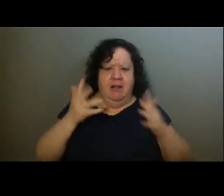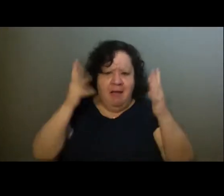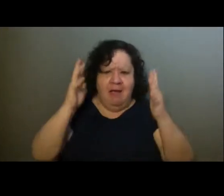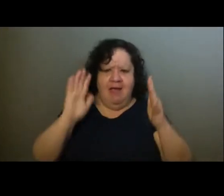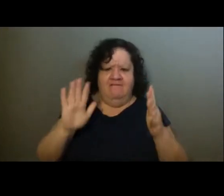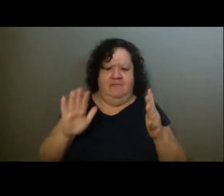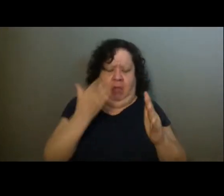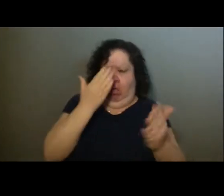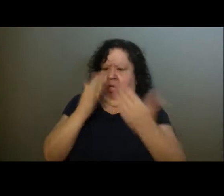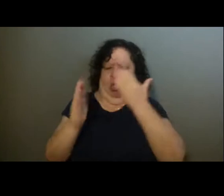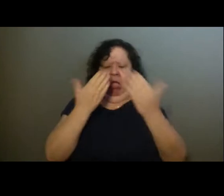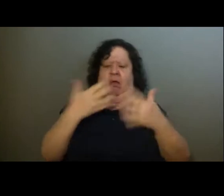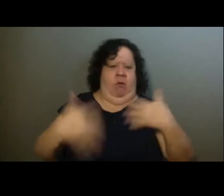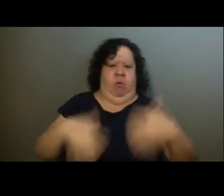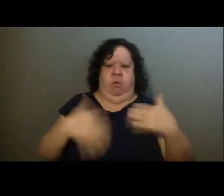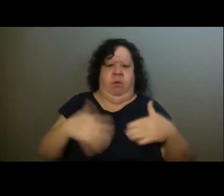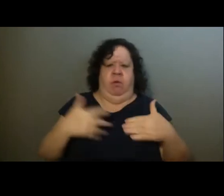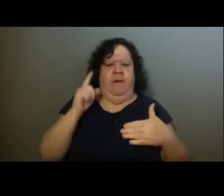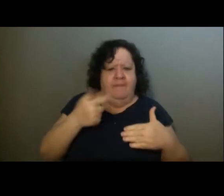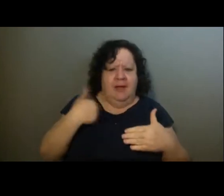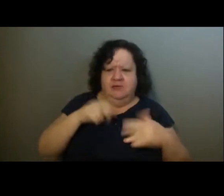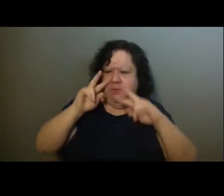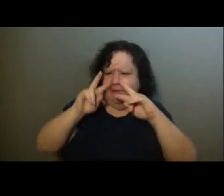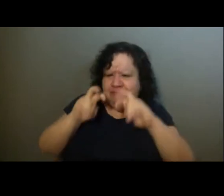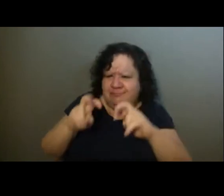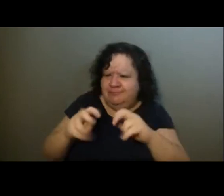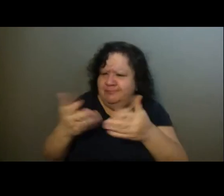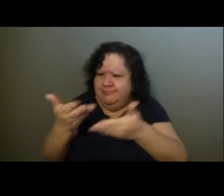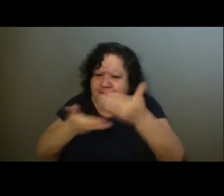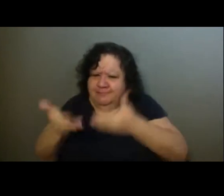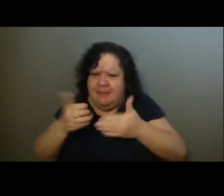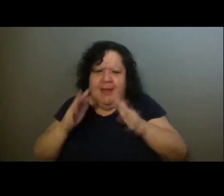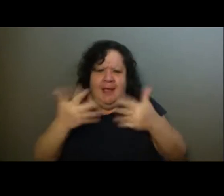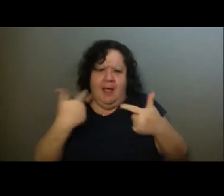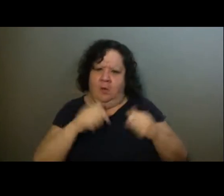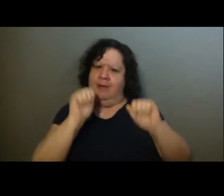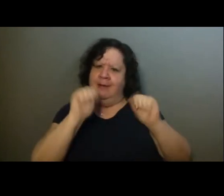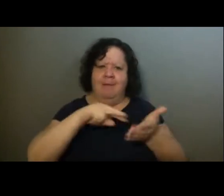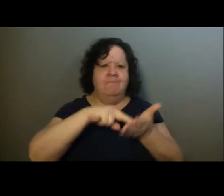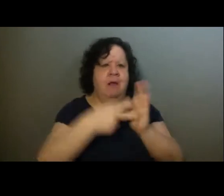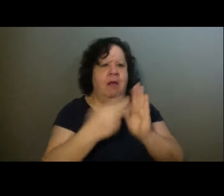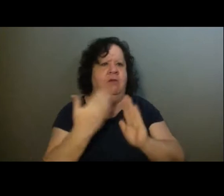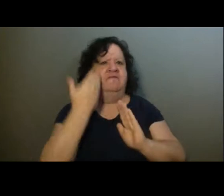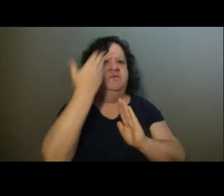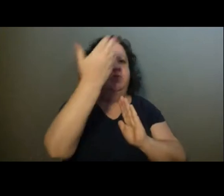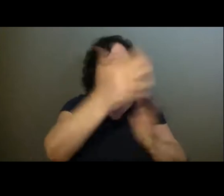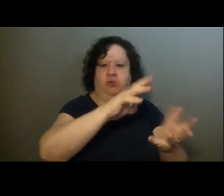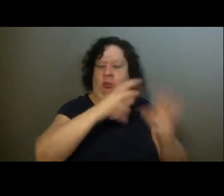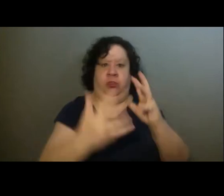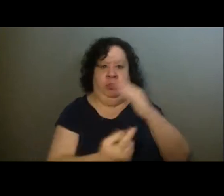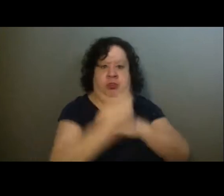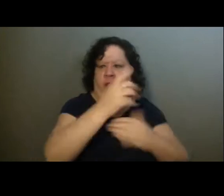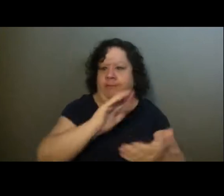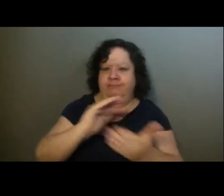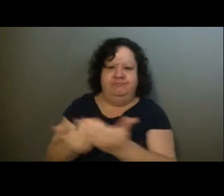in designing and implementing DRR programs. Despite the progress made in disability inclusive DRR, the gaps still